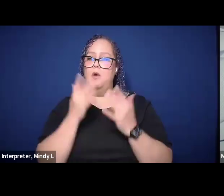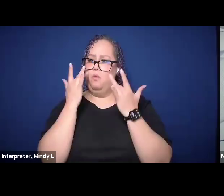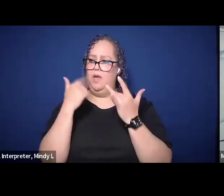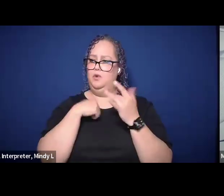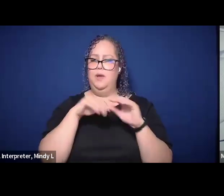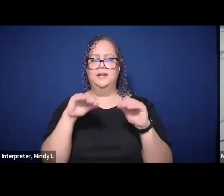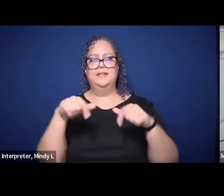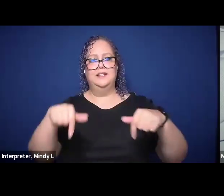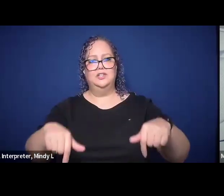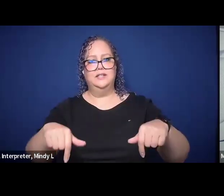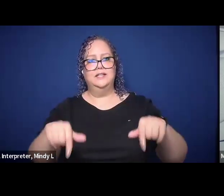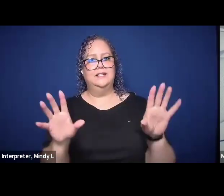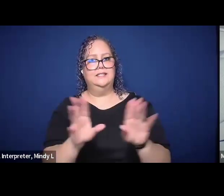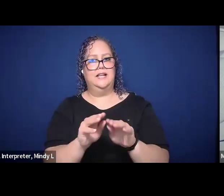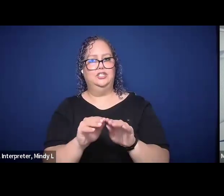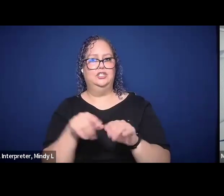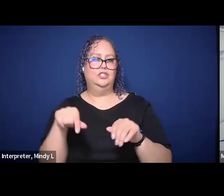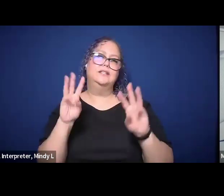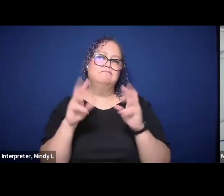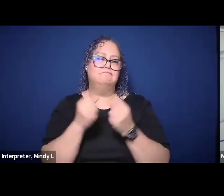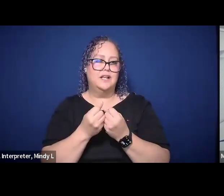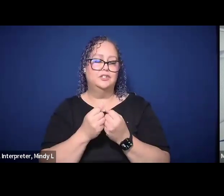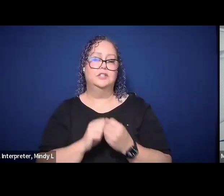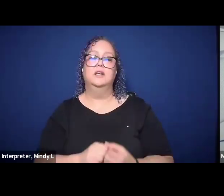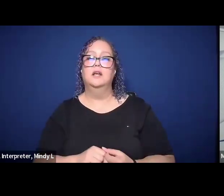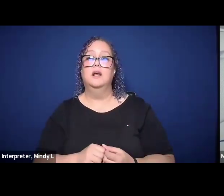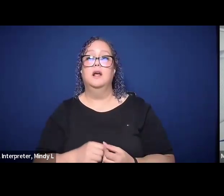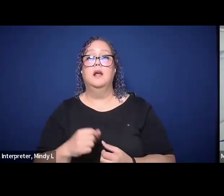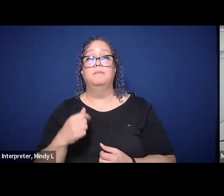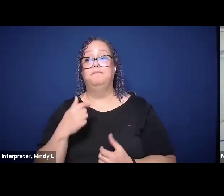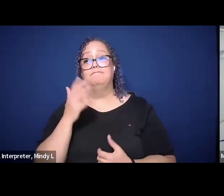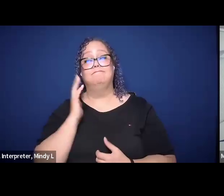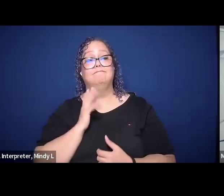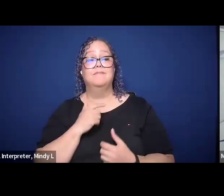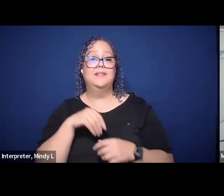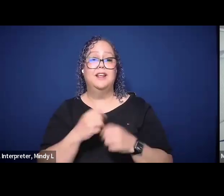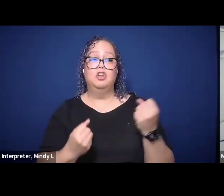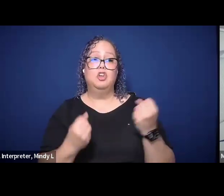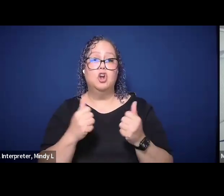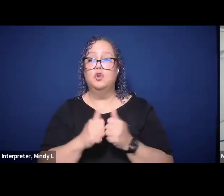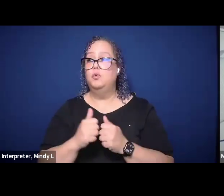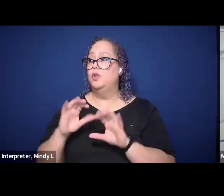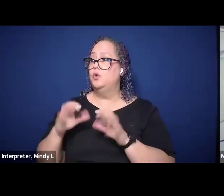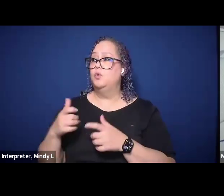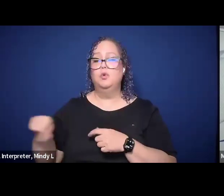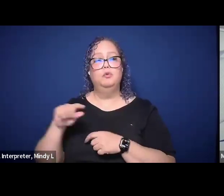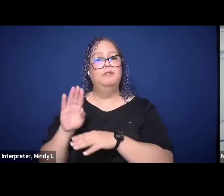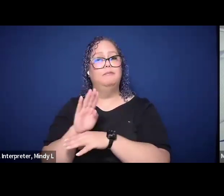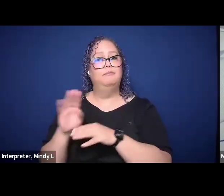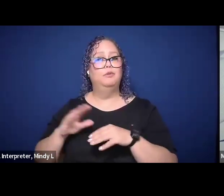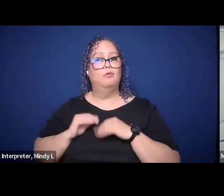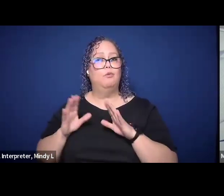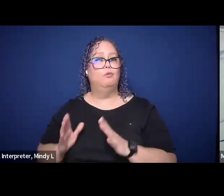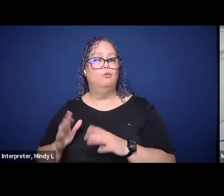session. So I was in a car once with a group of entrepreneurs. It was during a conference and we were all heading